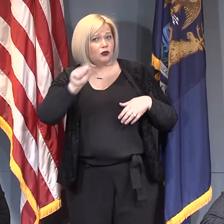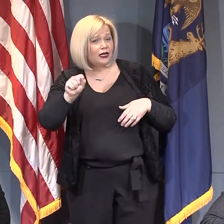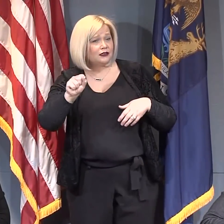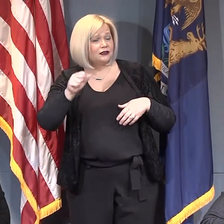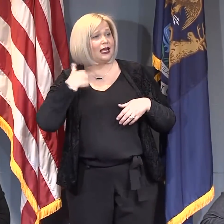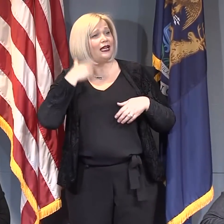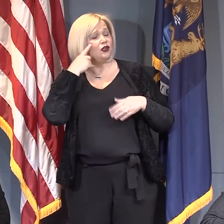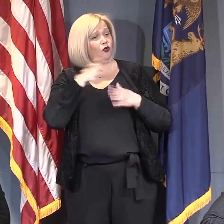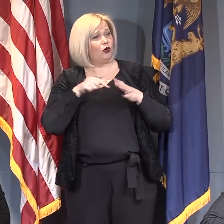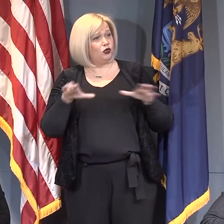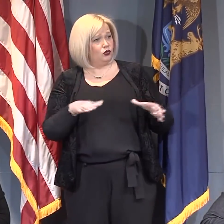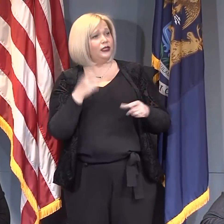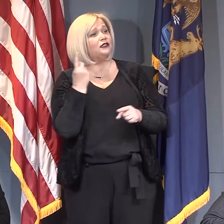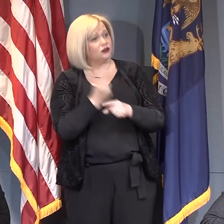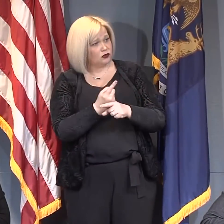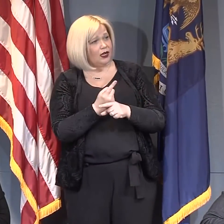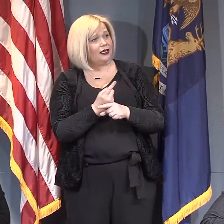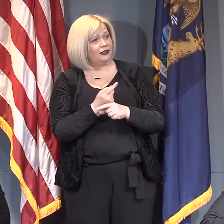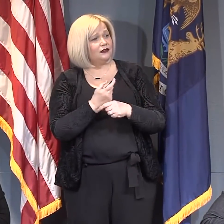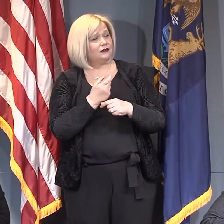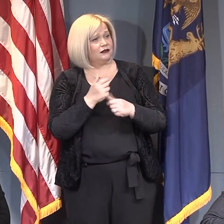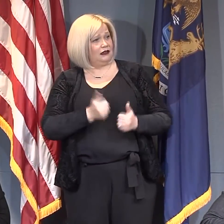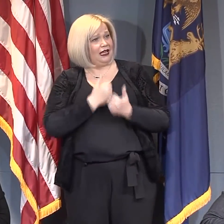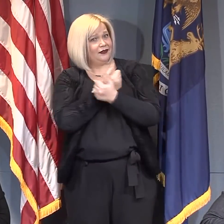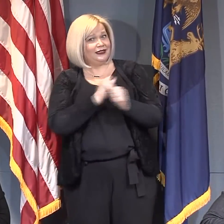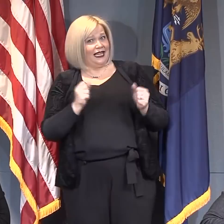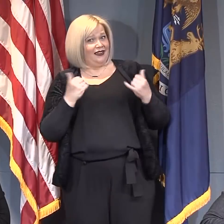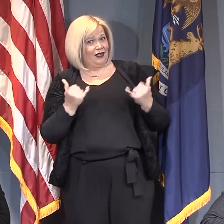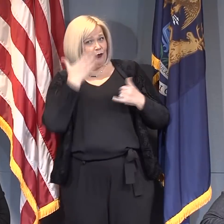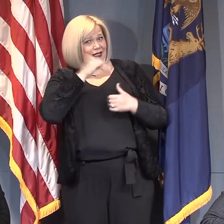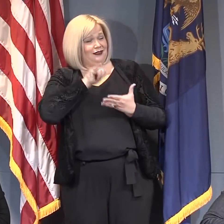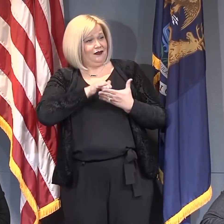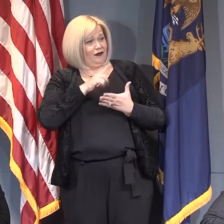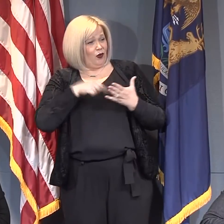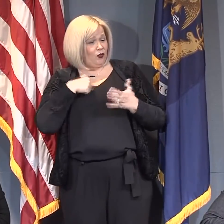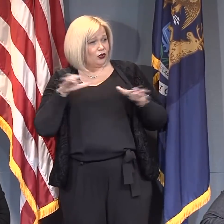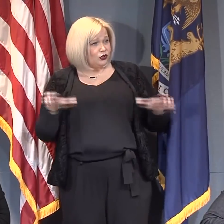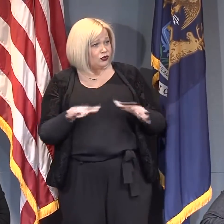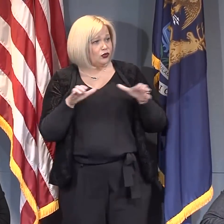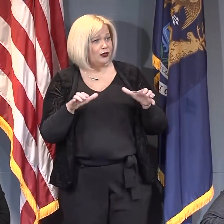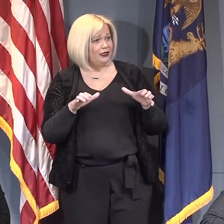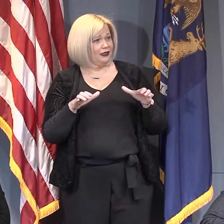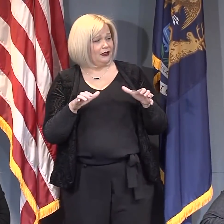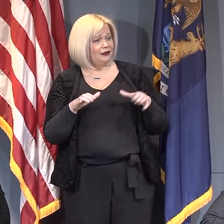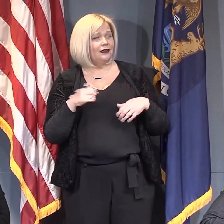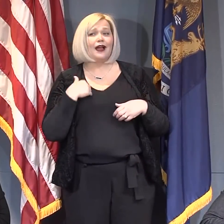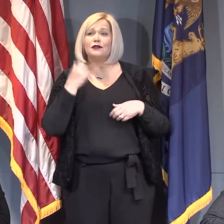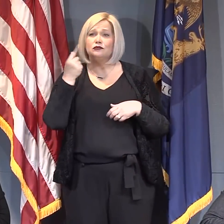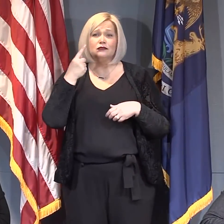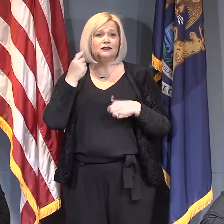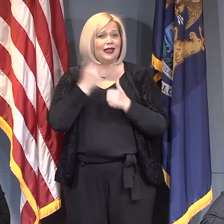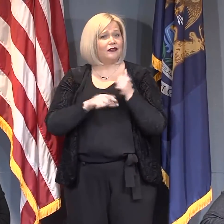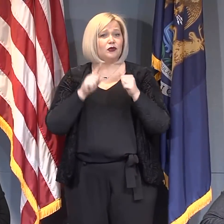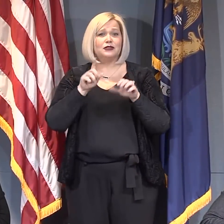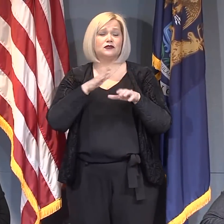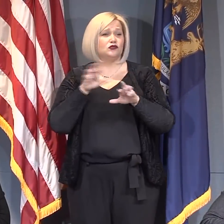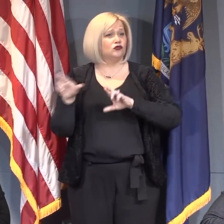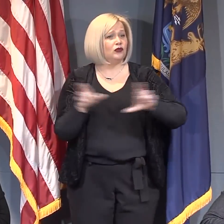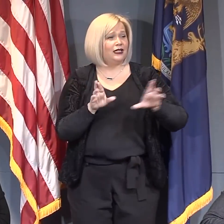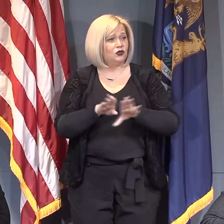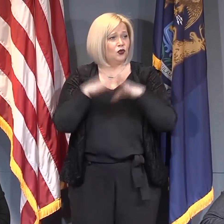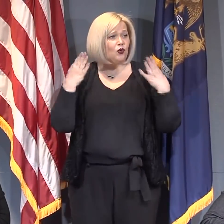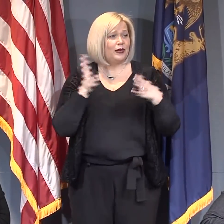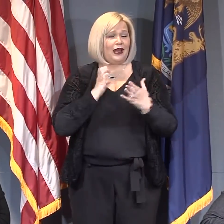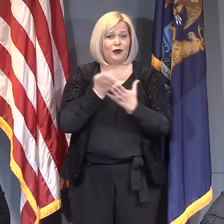saving lives. There's no one, I think, is more eager to start re-engaging sectors of our economy than I